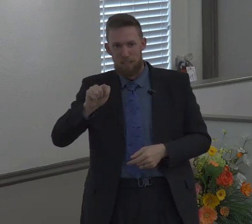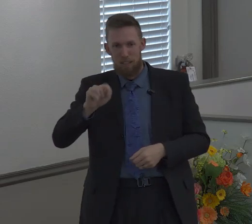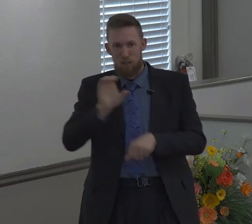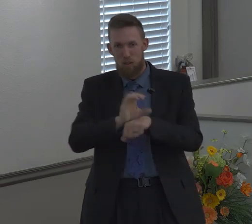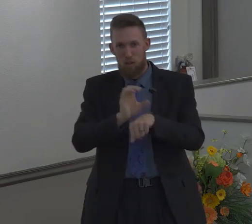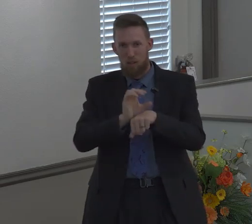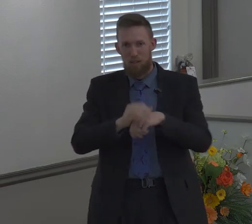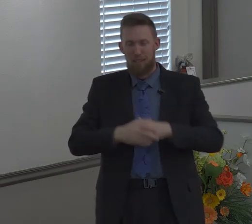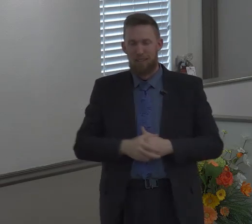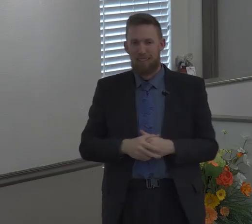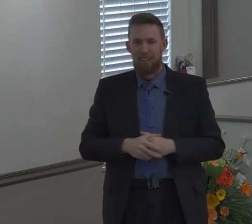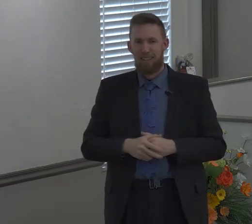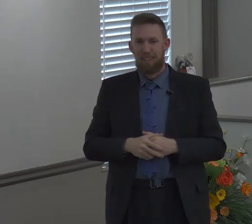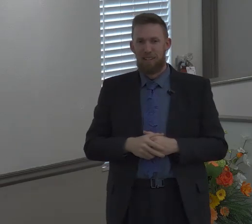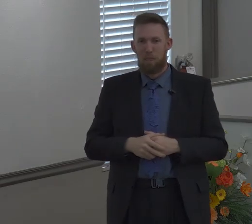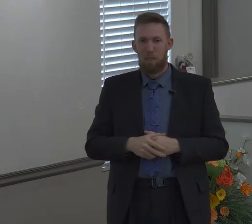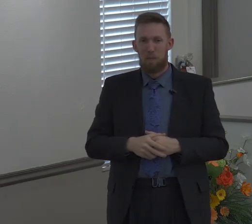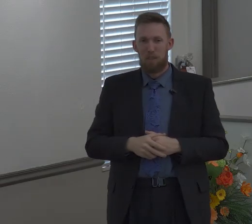I don't think my dad was saved even at that time.